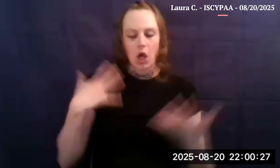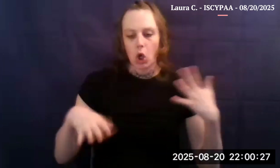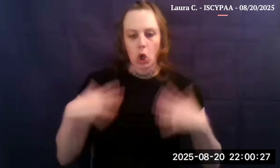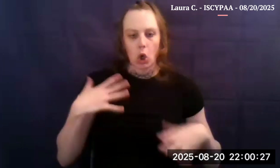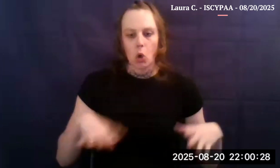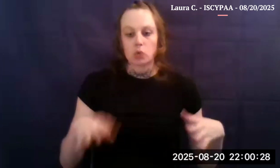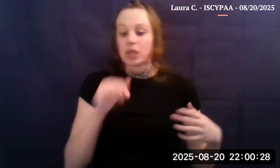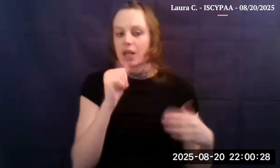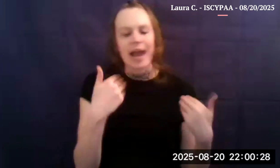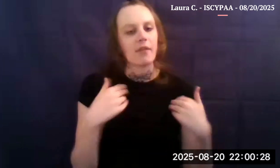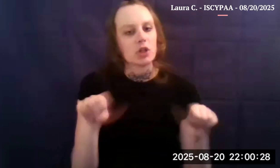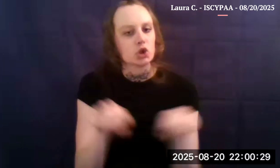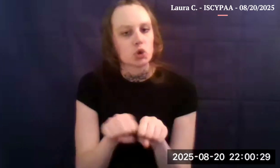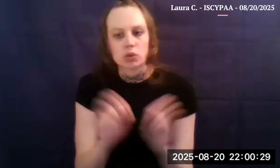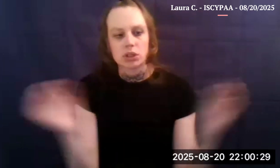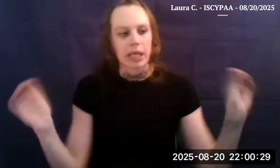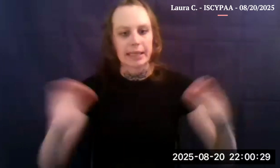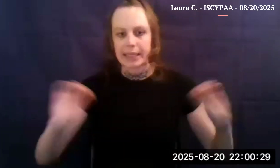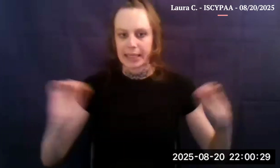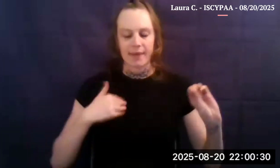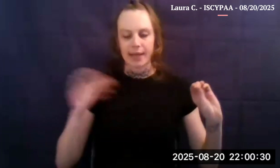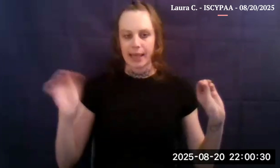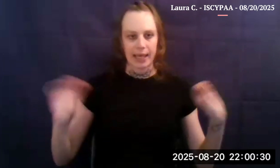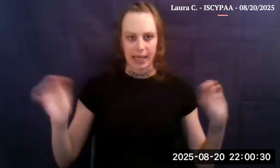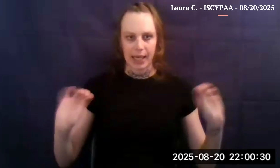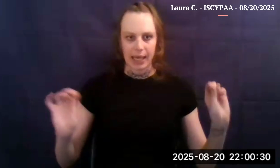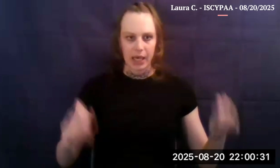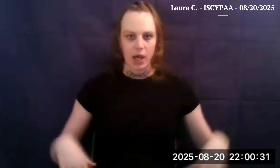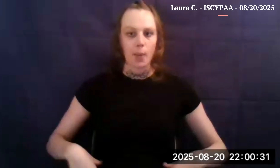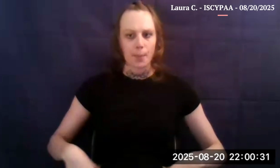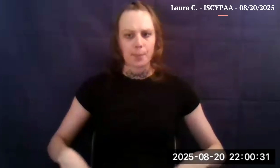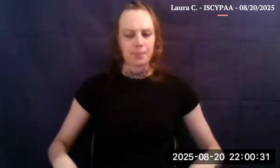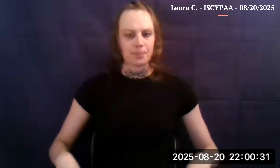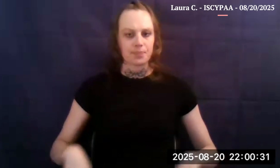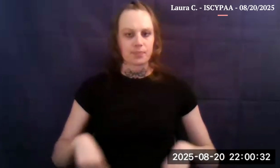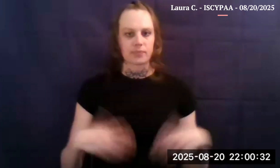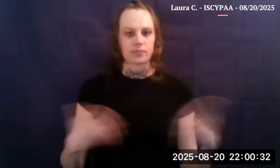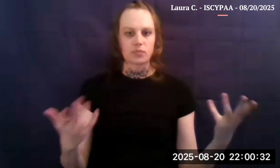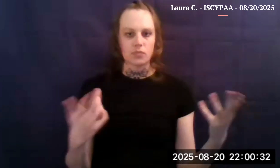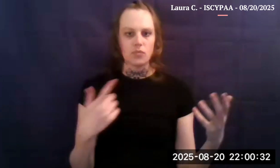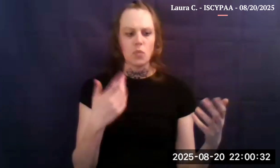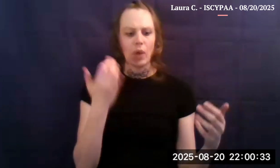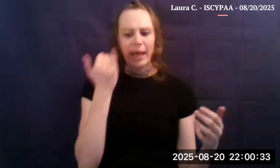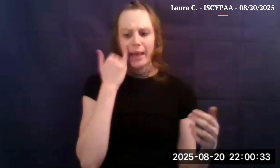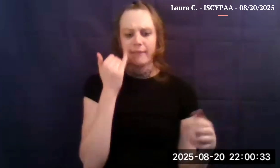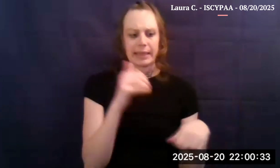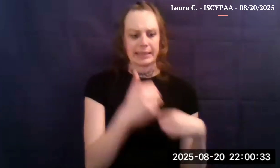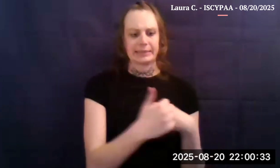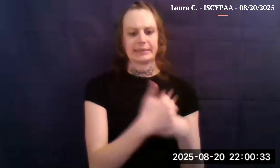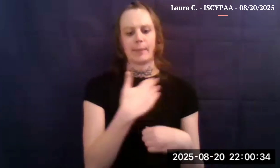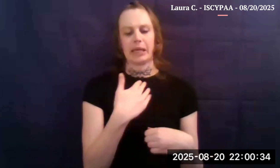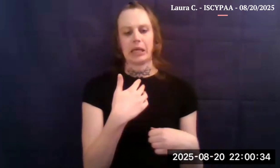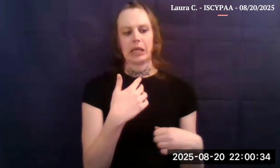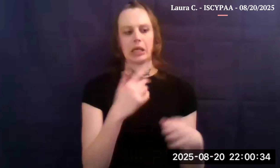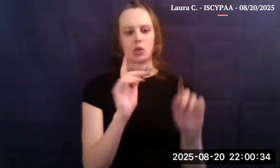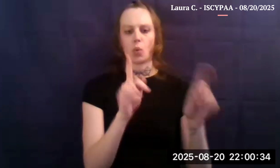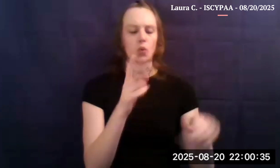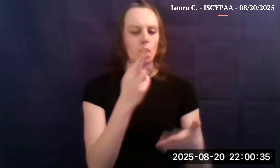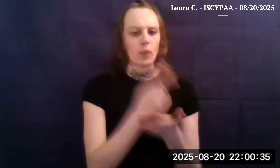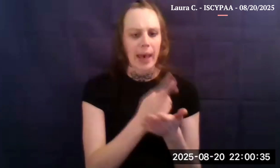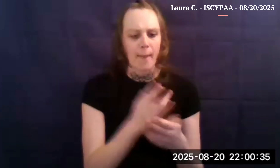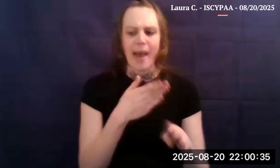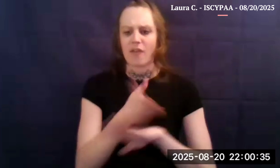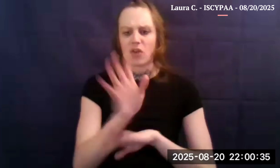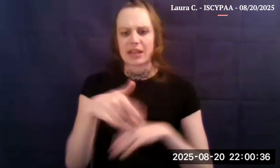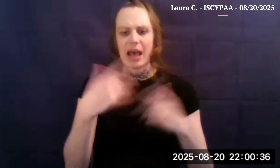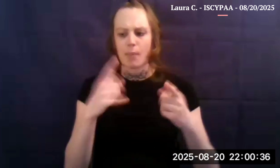have shoes when I got arrested, and like, okay, so they sent me to treatment, but what's going to happen after that? Like,